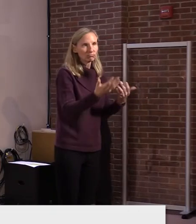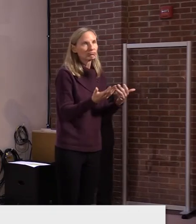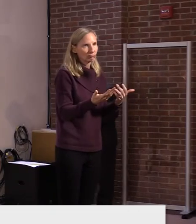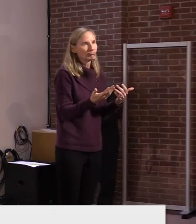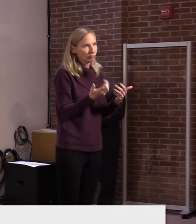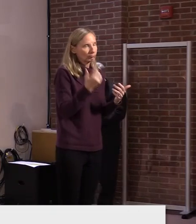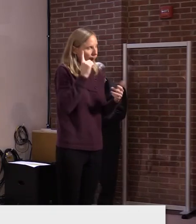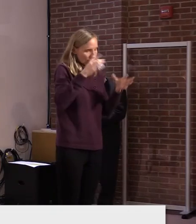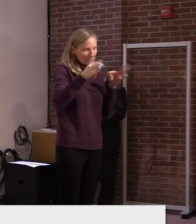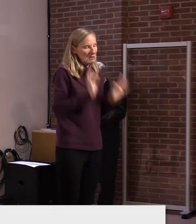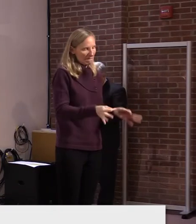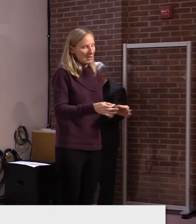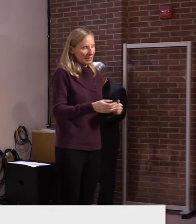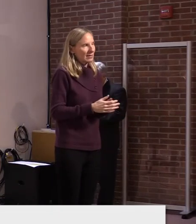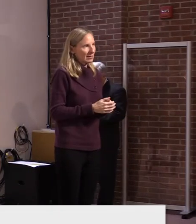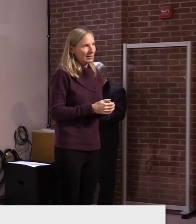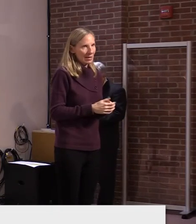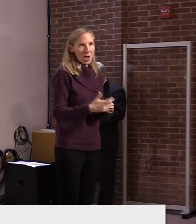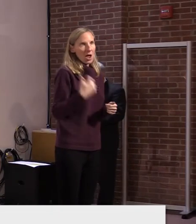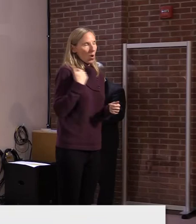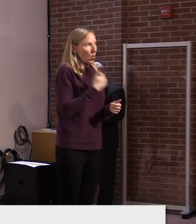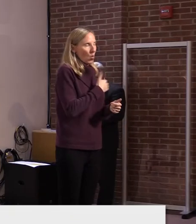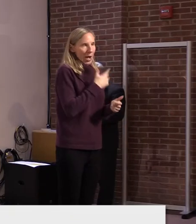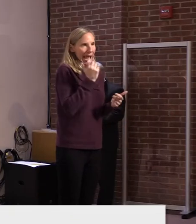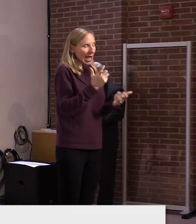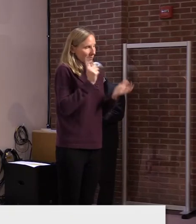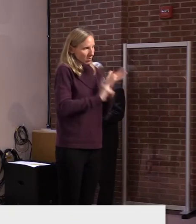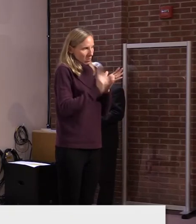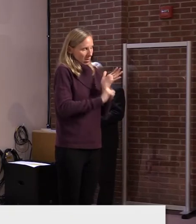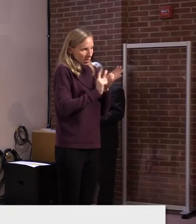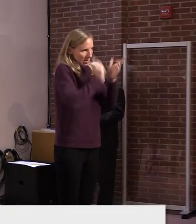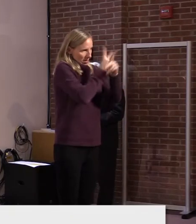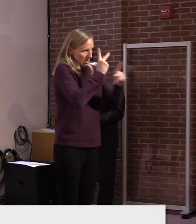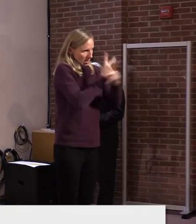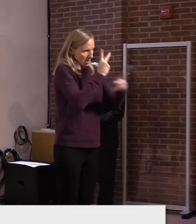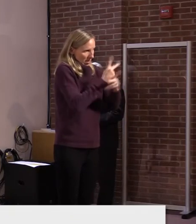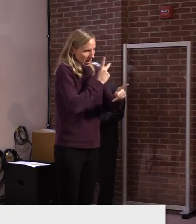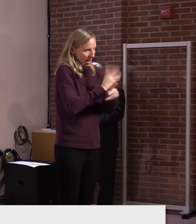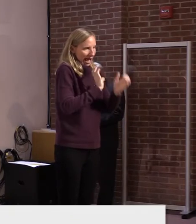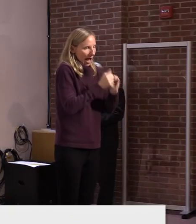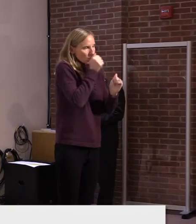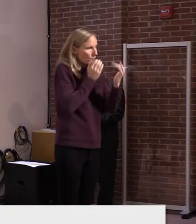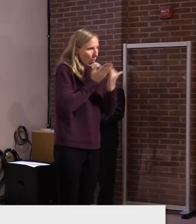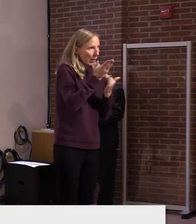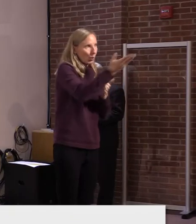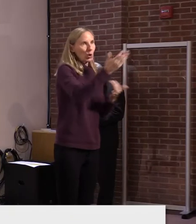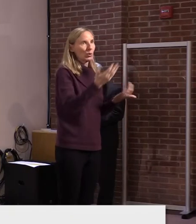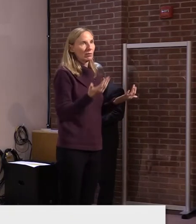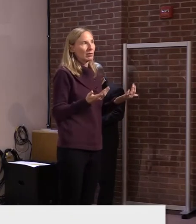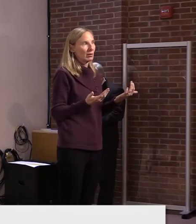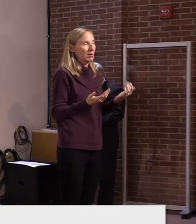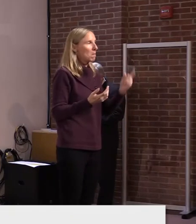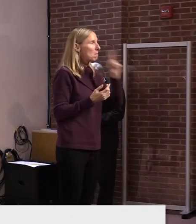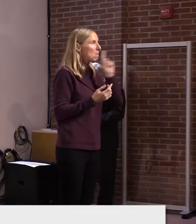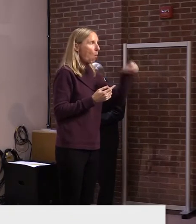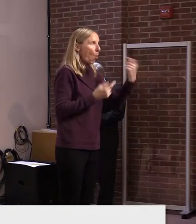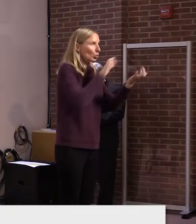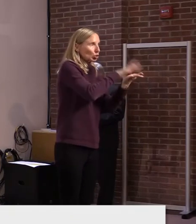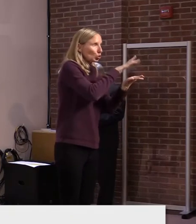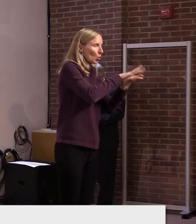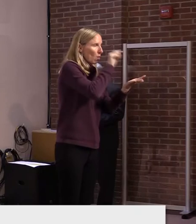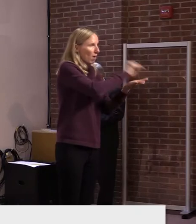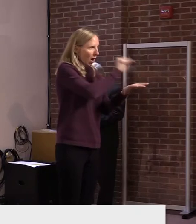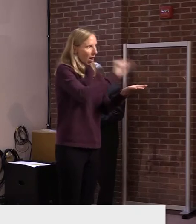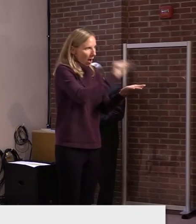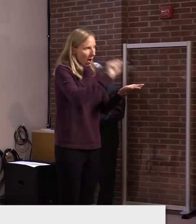exacerbated that, and we're all going to have to dig deep in some respects to get through it, as every sector has